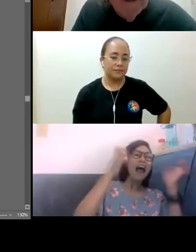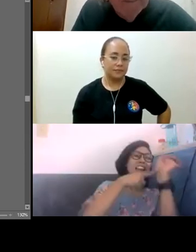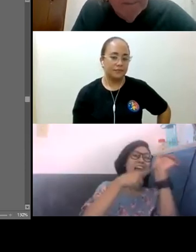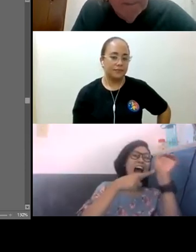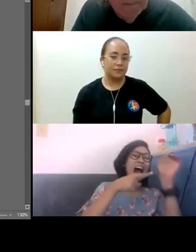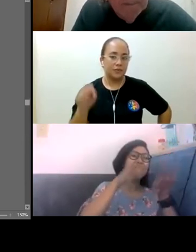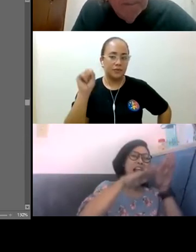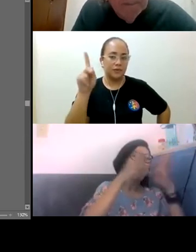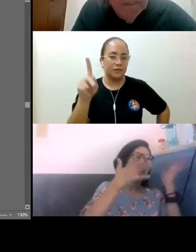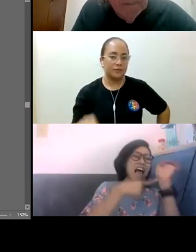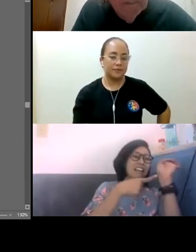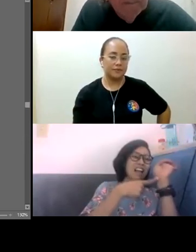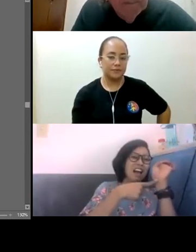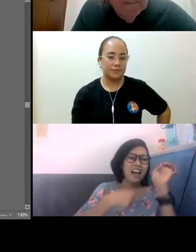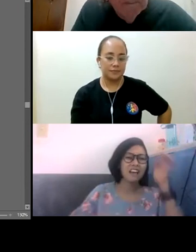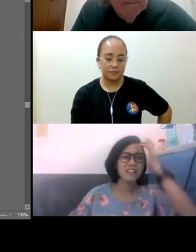Okay.